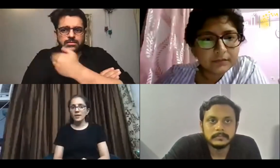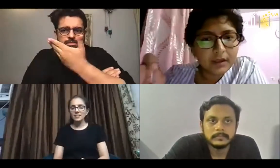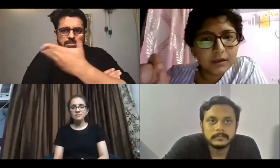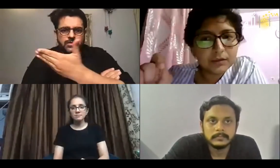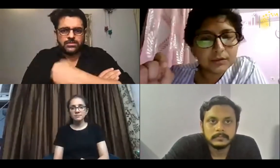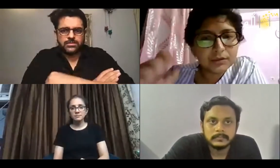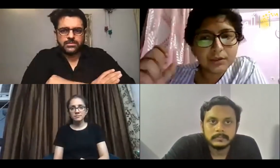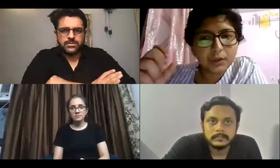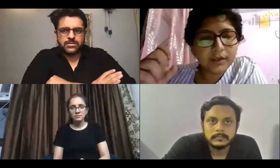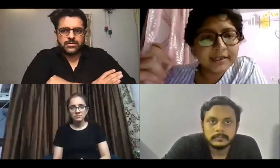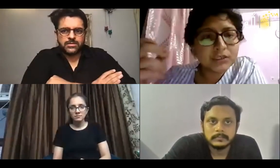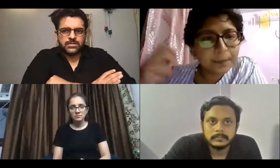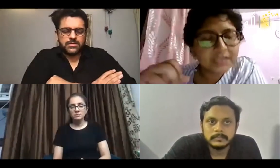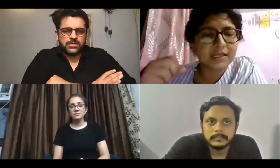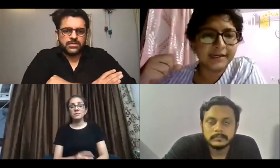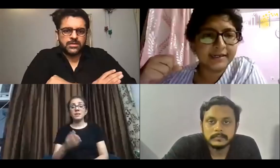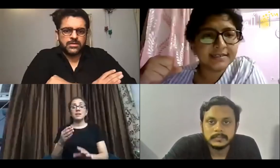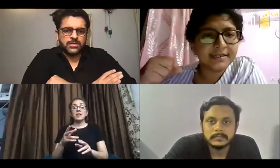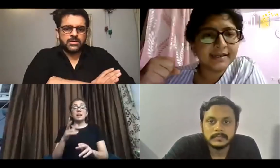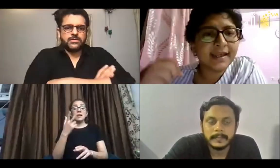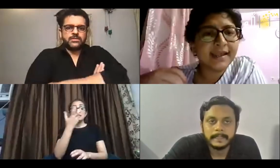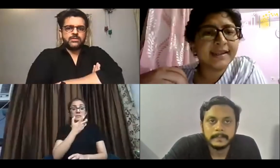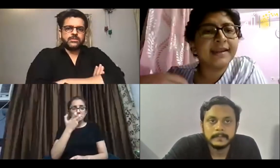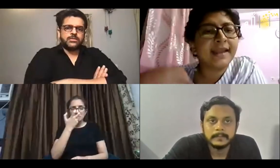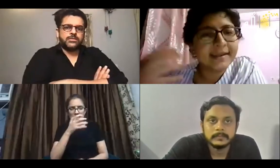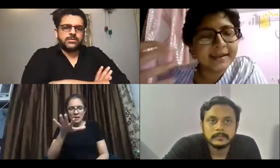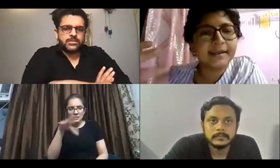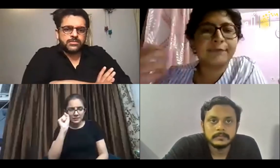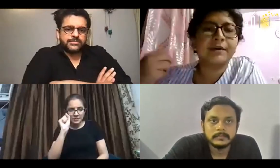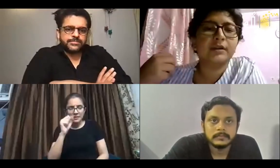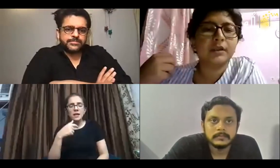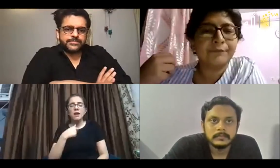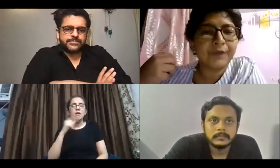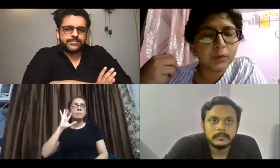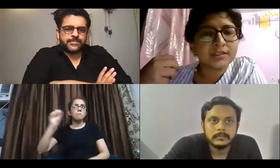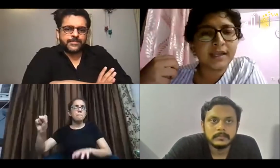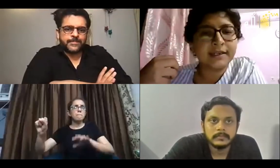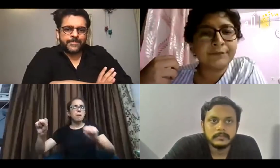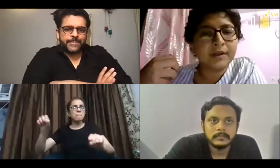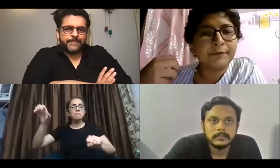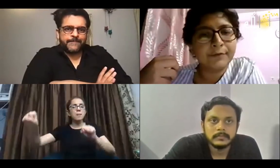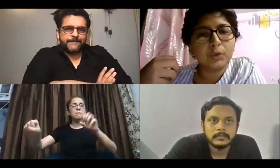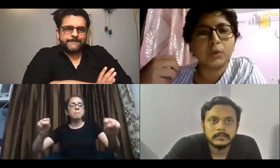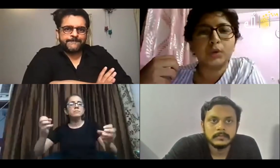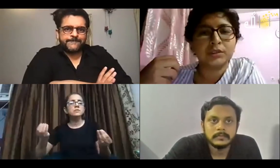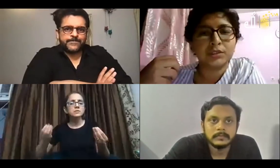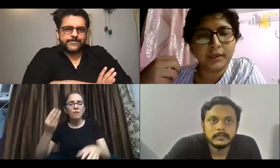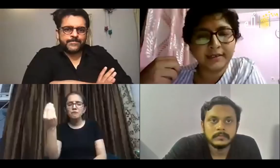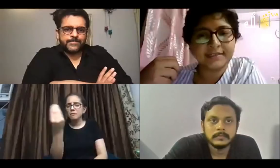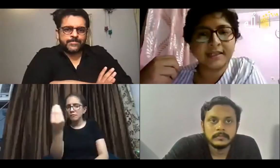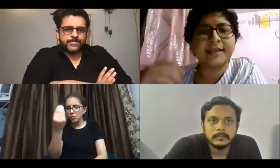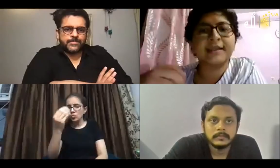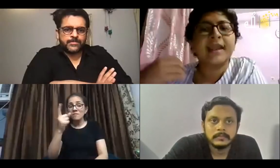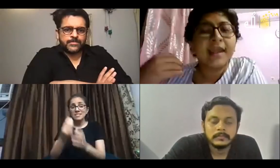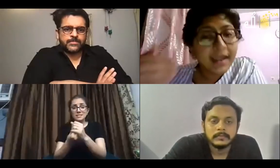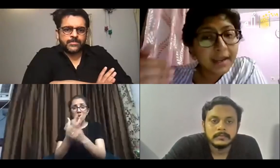Go ahead. So in speech understanding, I can identify vowels and very few